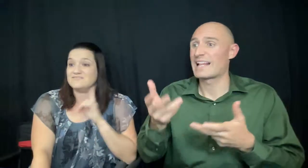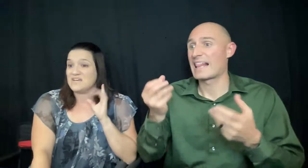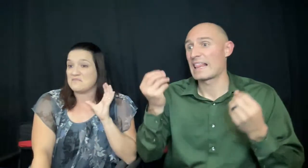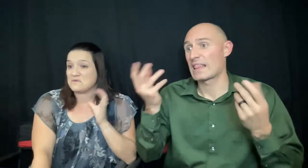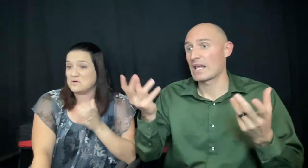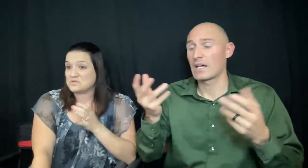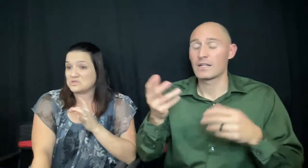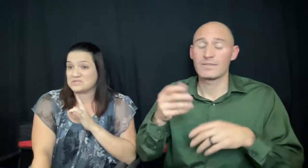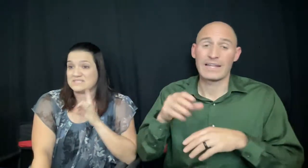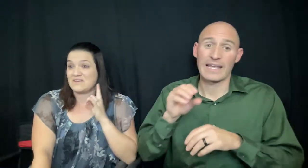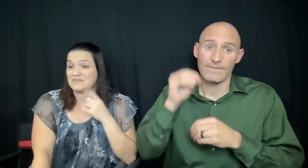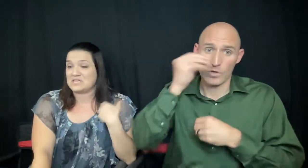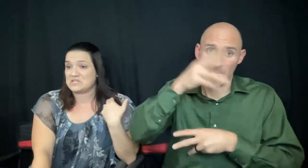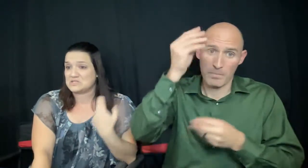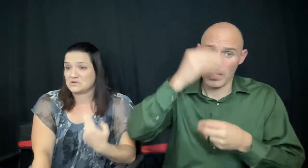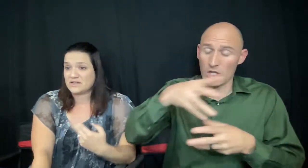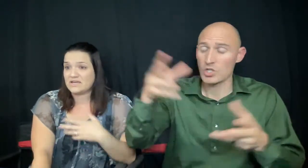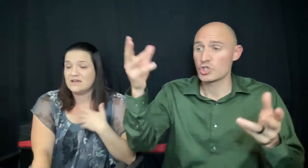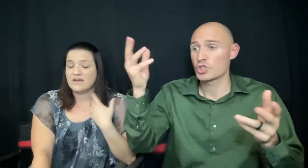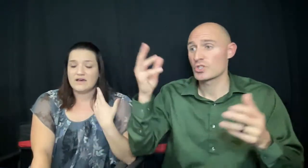deaf culture, deaf history.